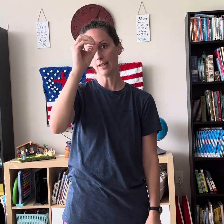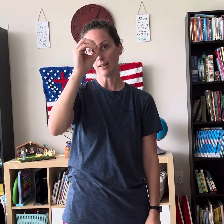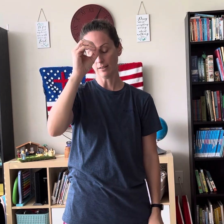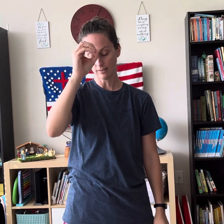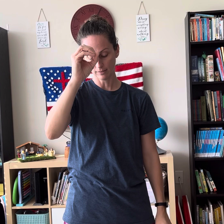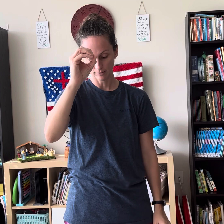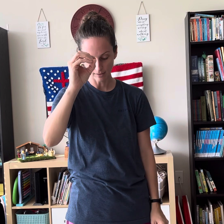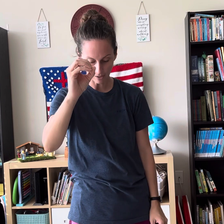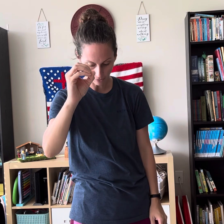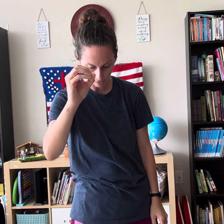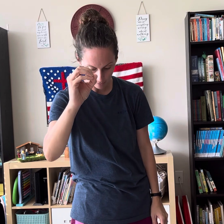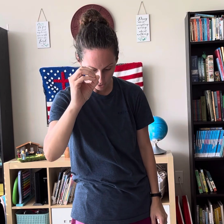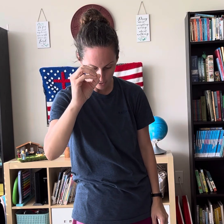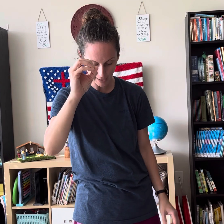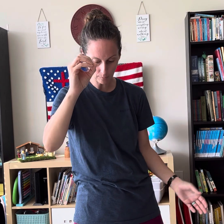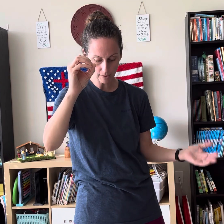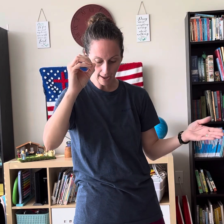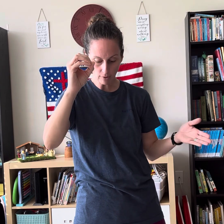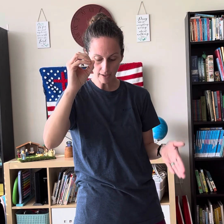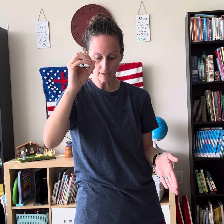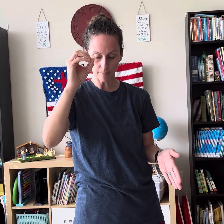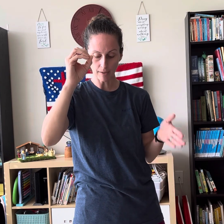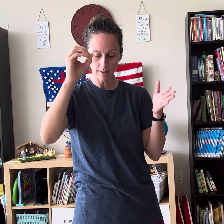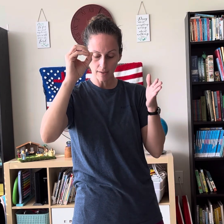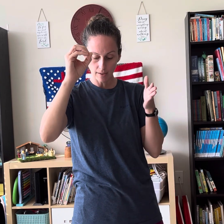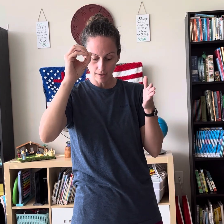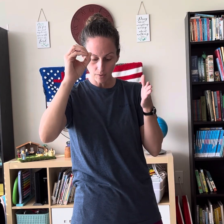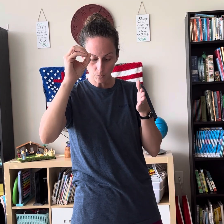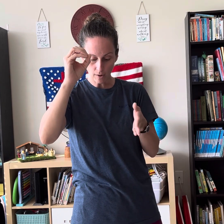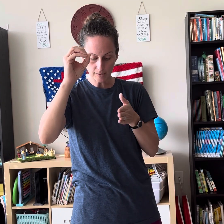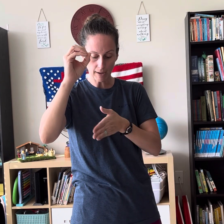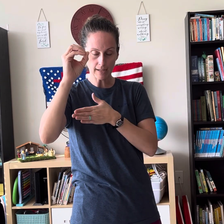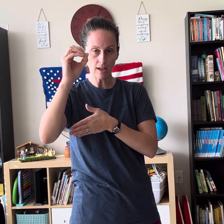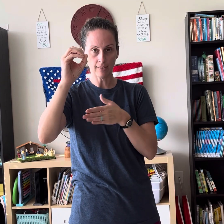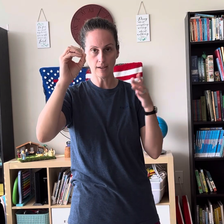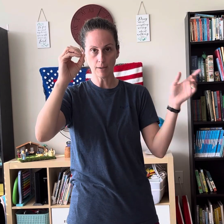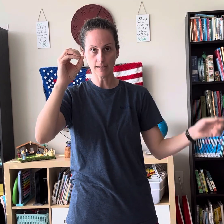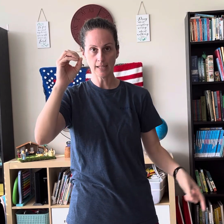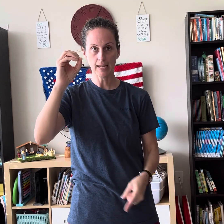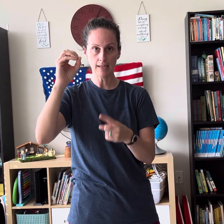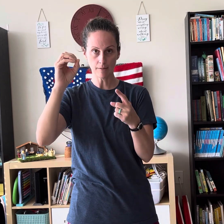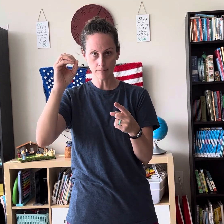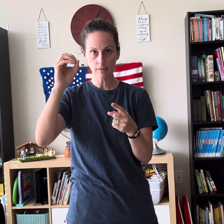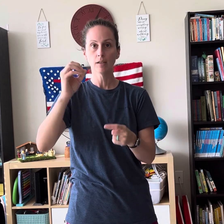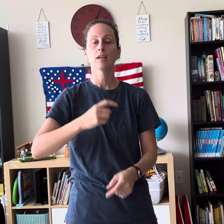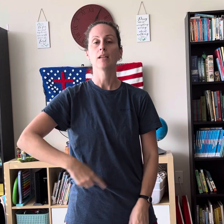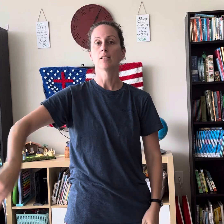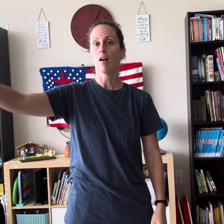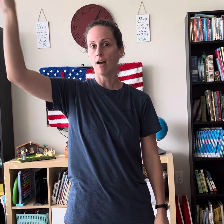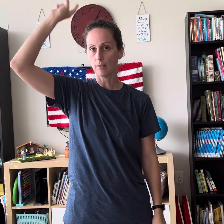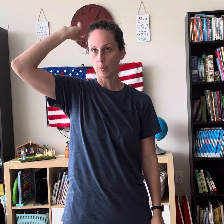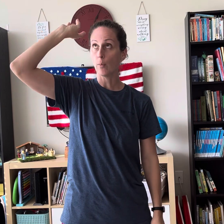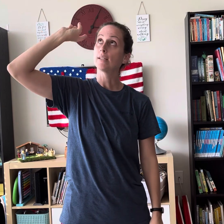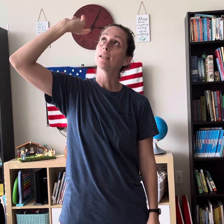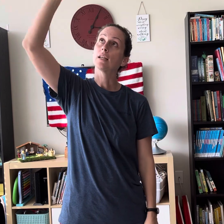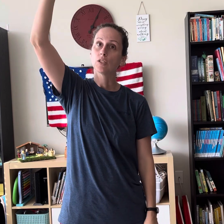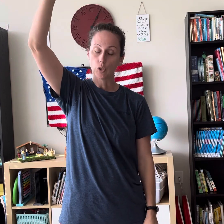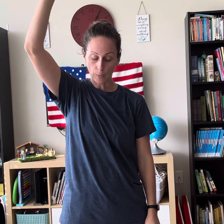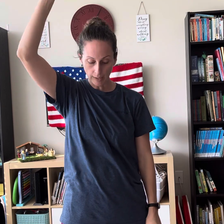nihil, nothing, which is, and without him was made nothing. And because the him is God, we're pointing to him,